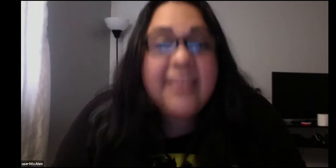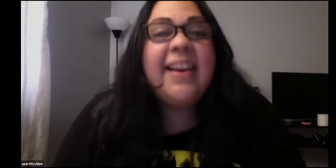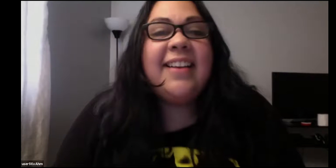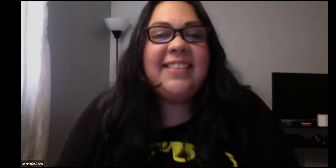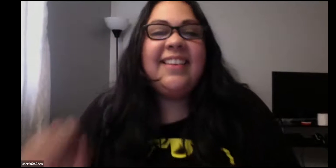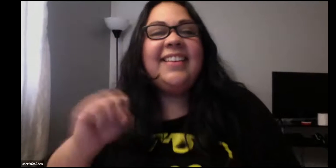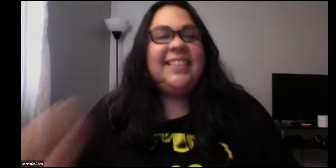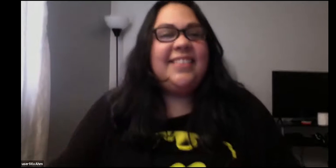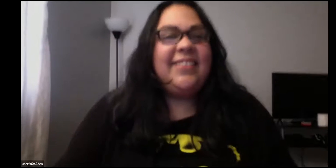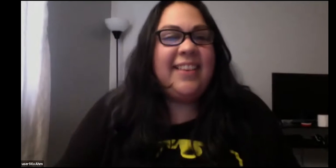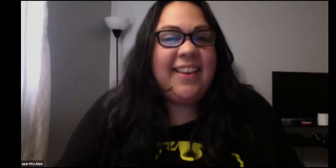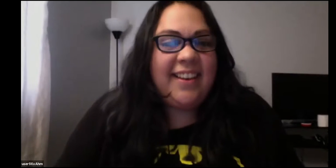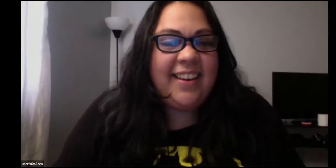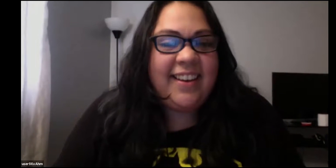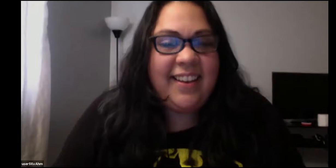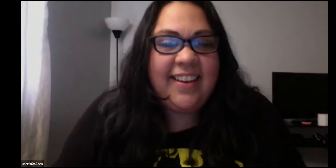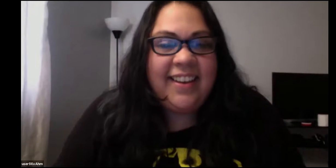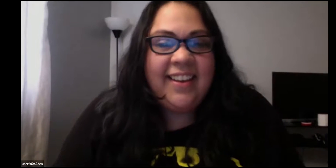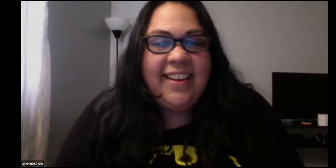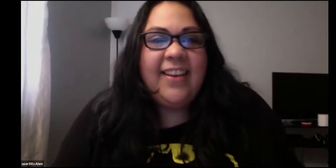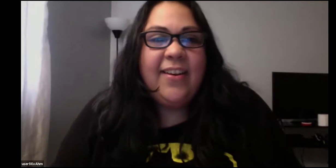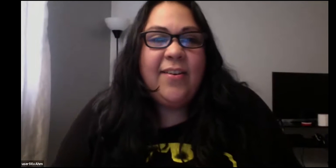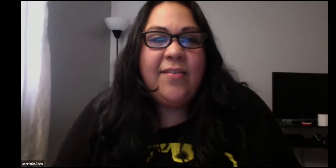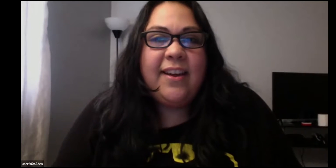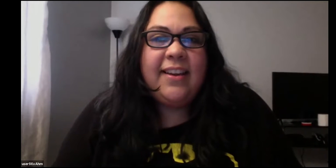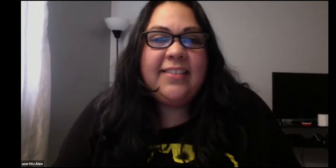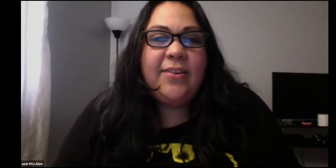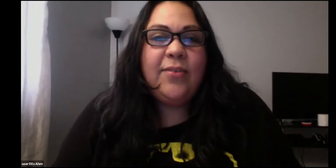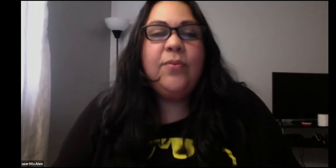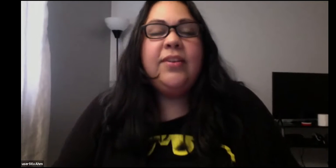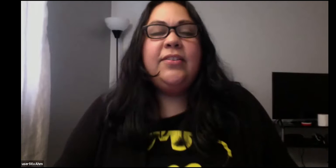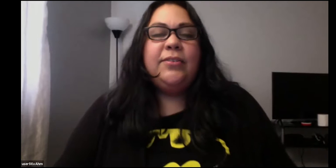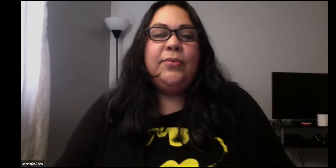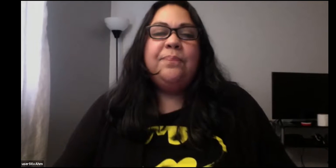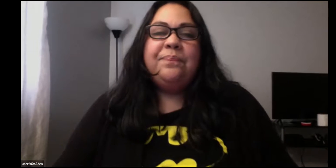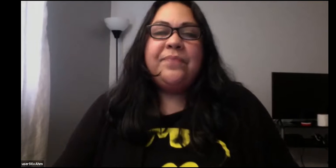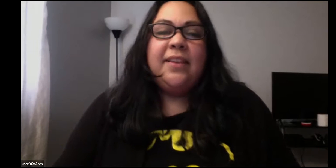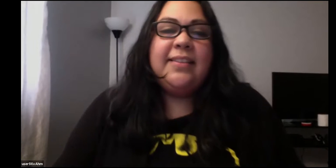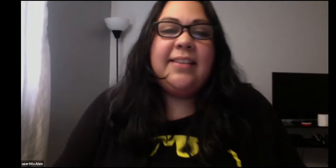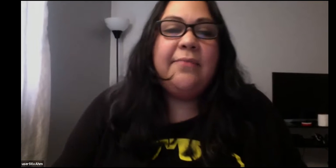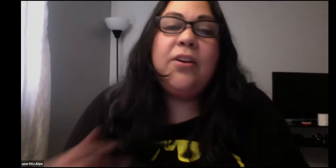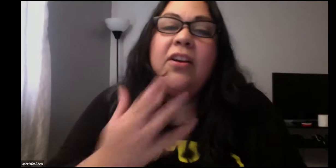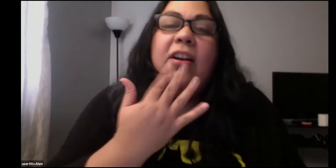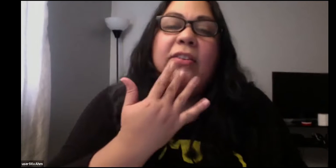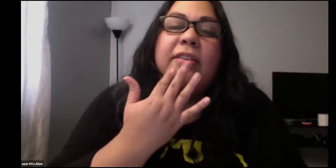Yes, it is. Okay. All right, so we're gonna do the sign for color.